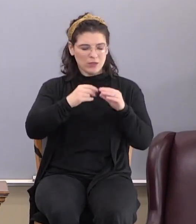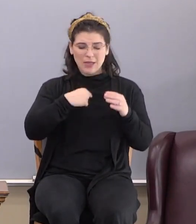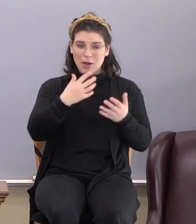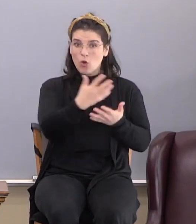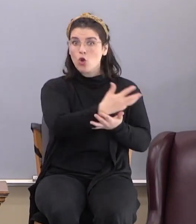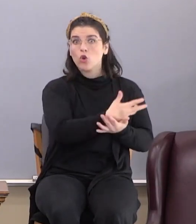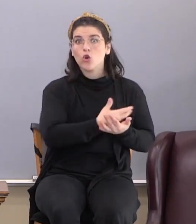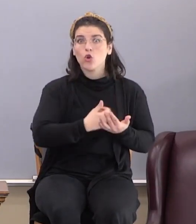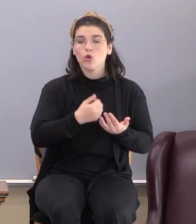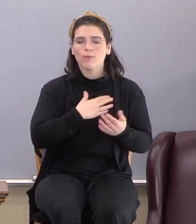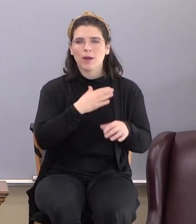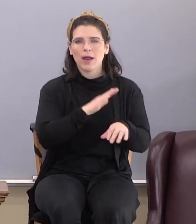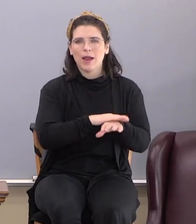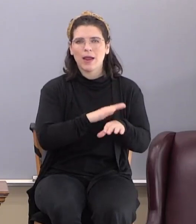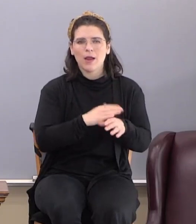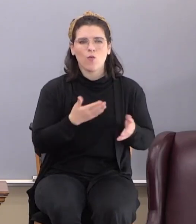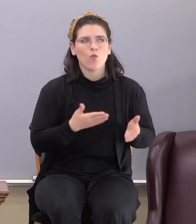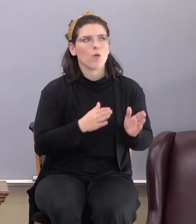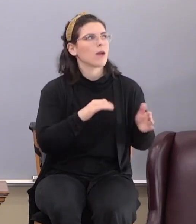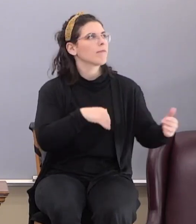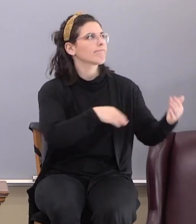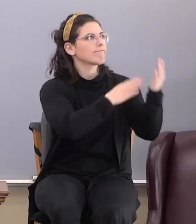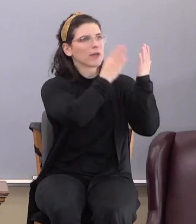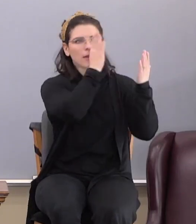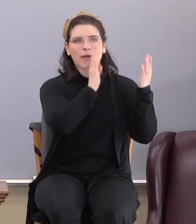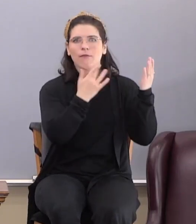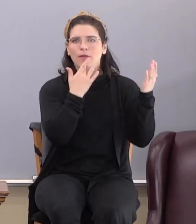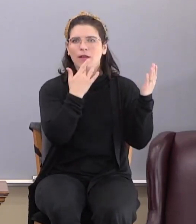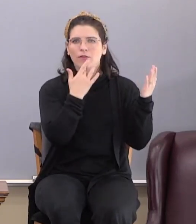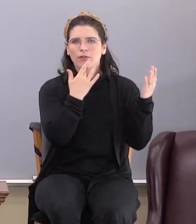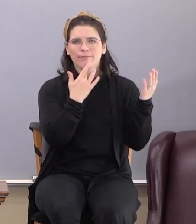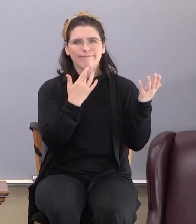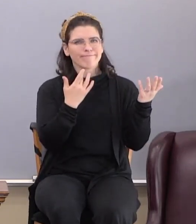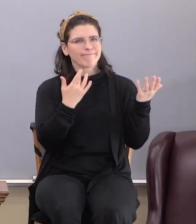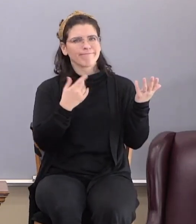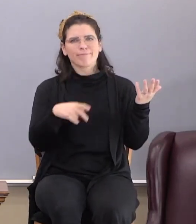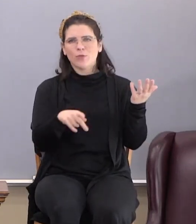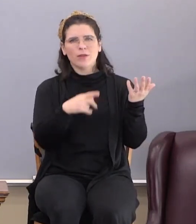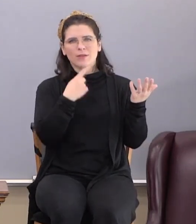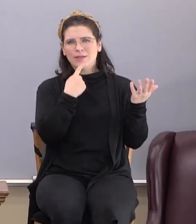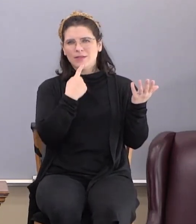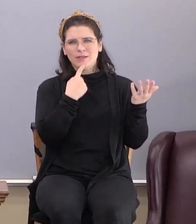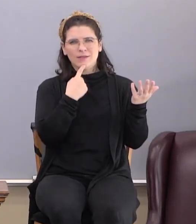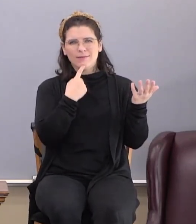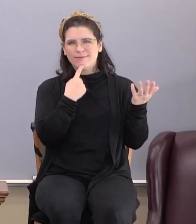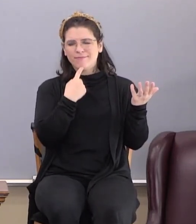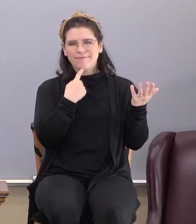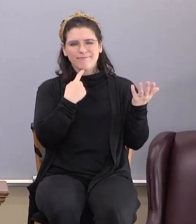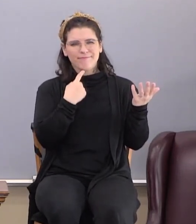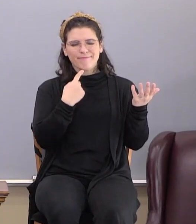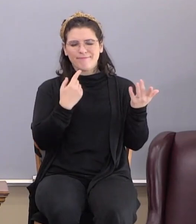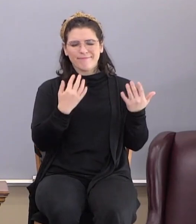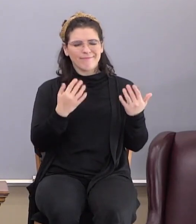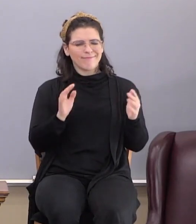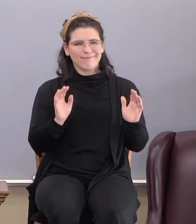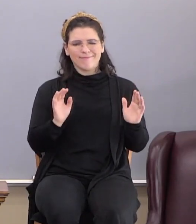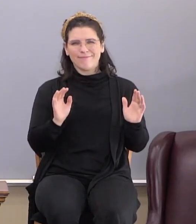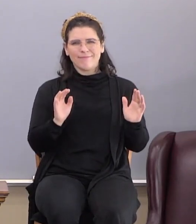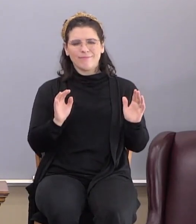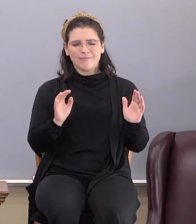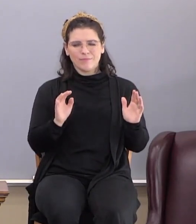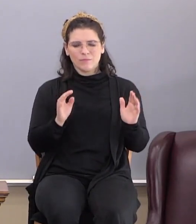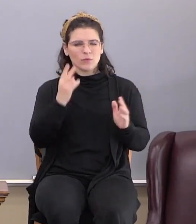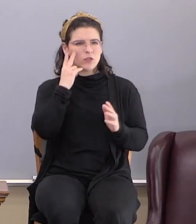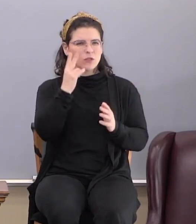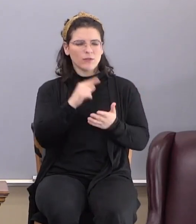my way to God's favor. Paul says, wait a minute. Look